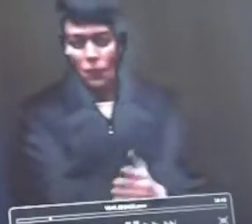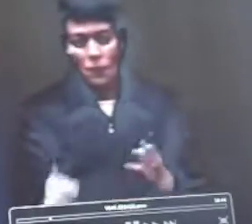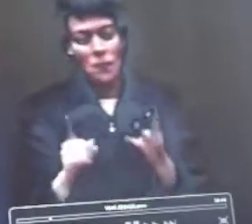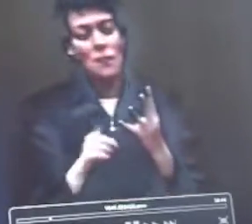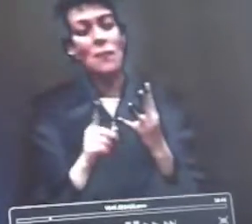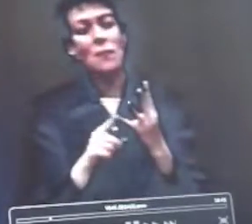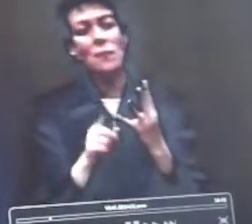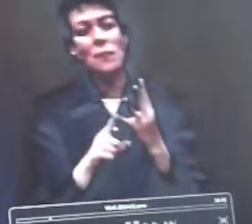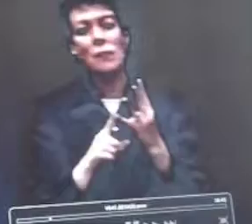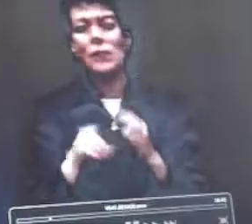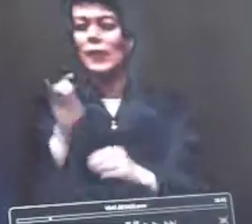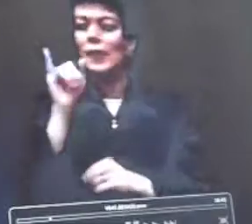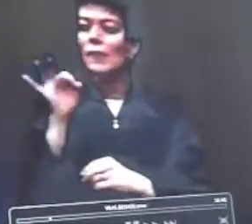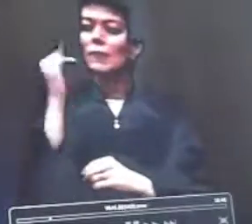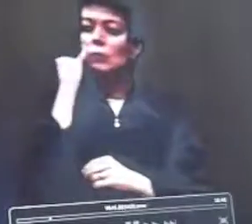use consecutive interpreting.